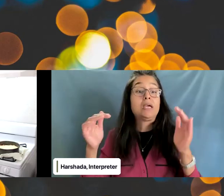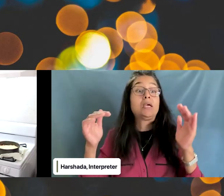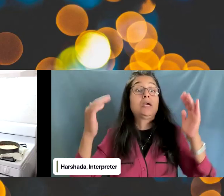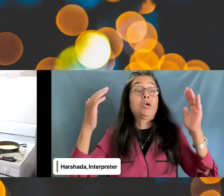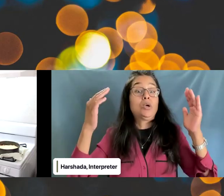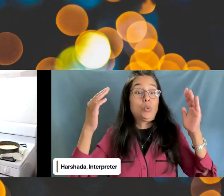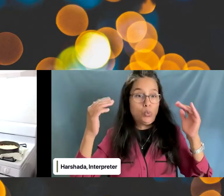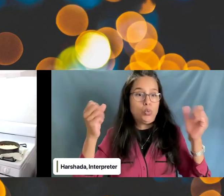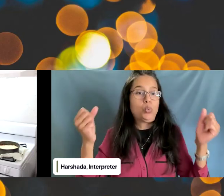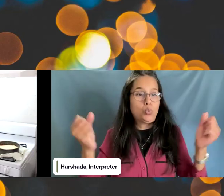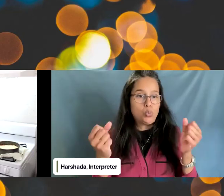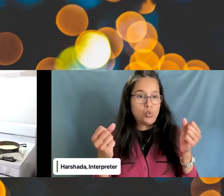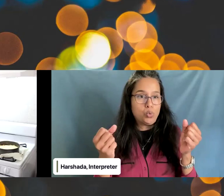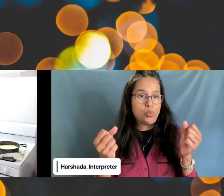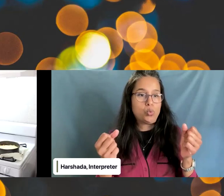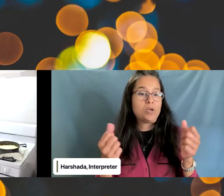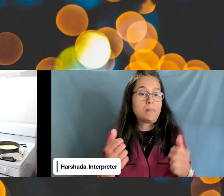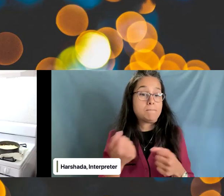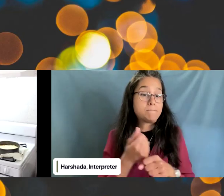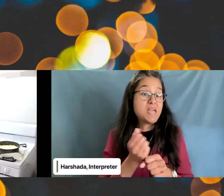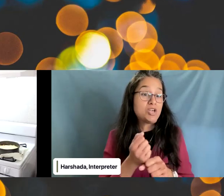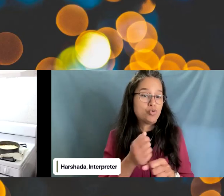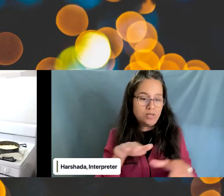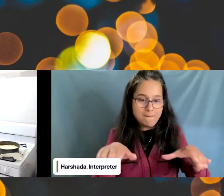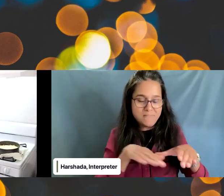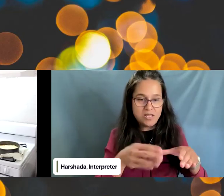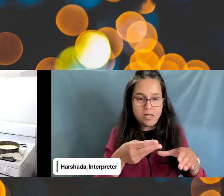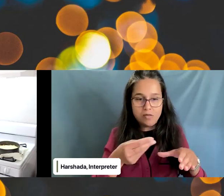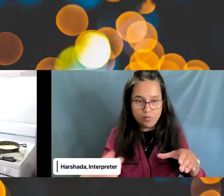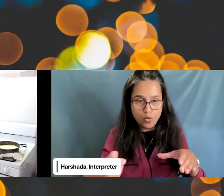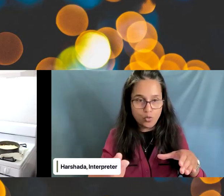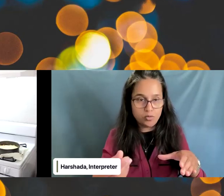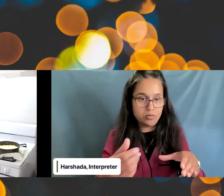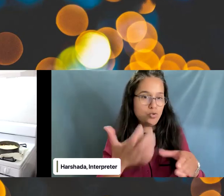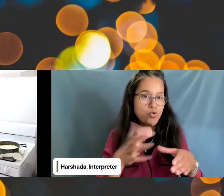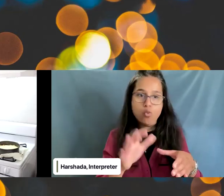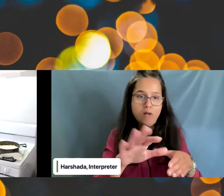stays smooth and doesn't cool down, like doesn't harden too much. So it stays easy to spread.